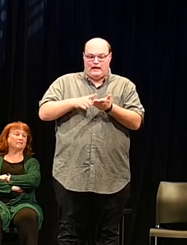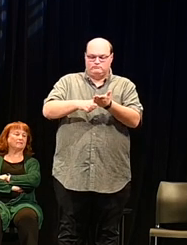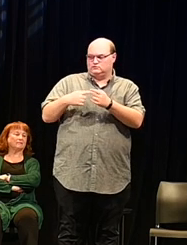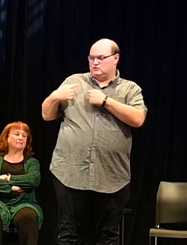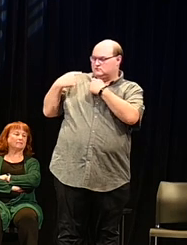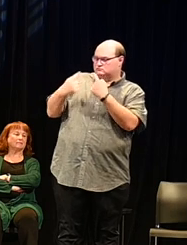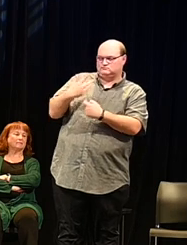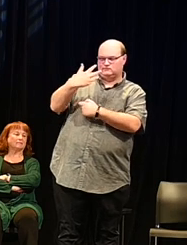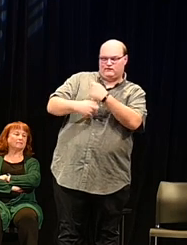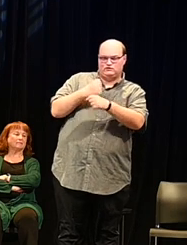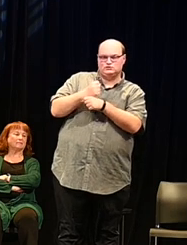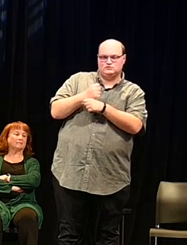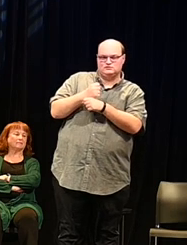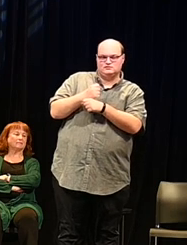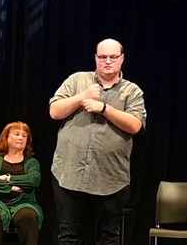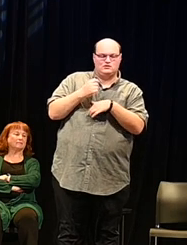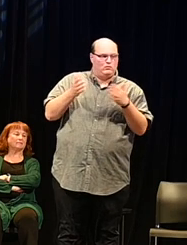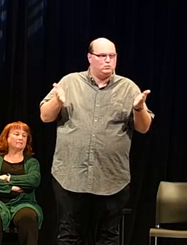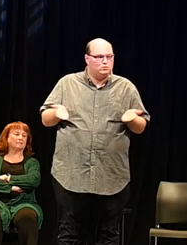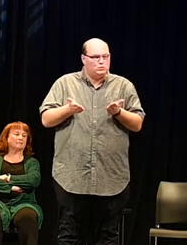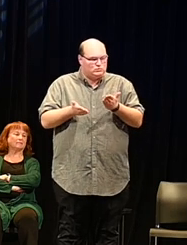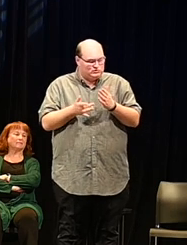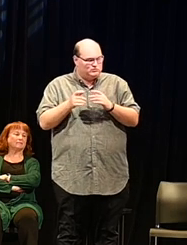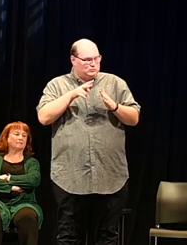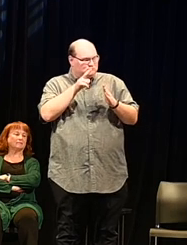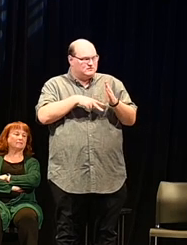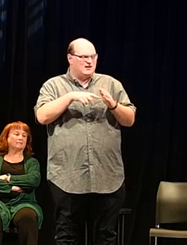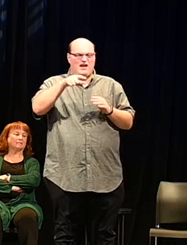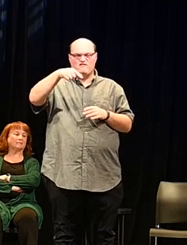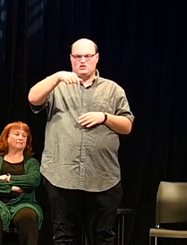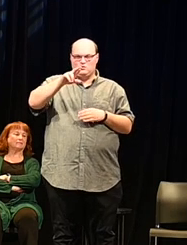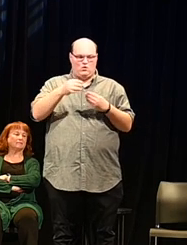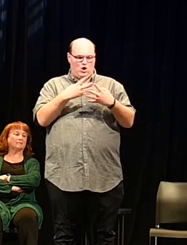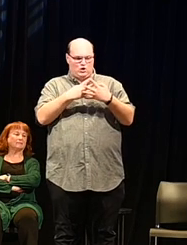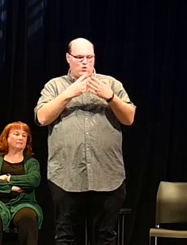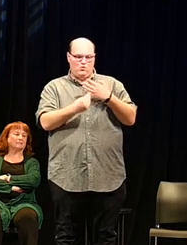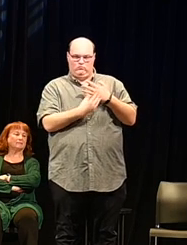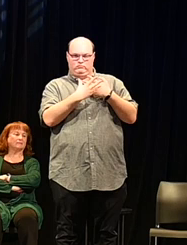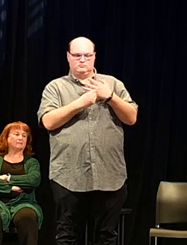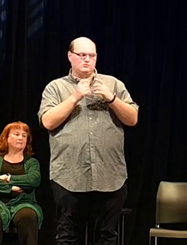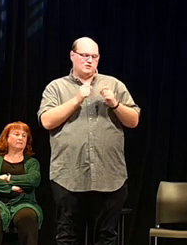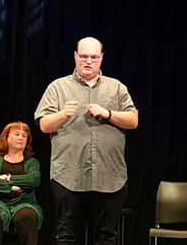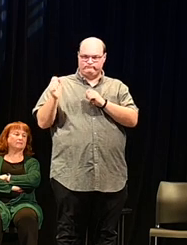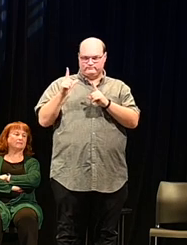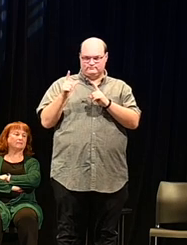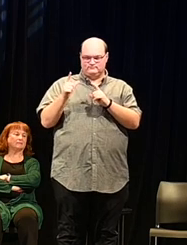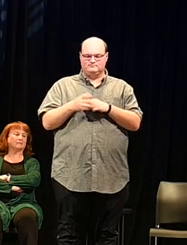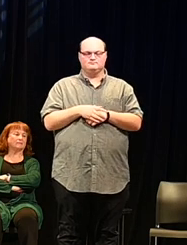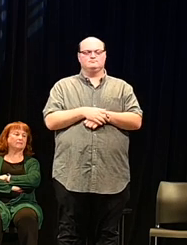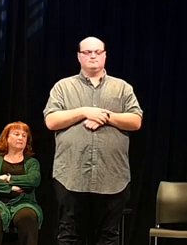years. Really want to encourage you to do that. There's a QR code as well as the line. There